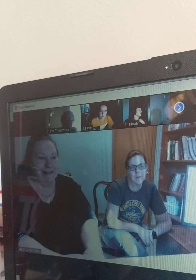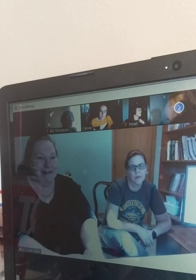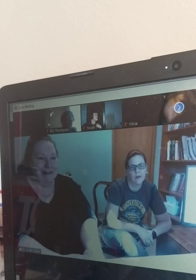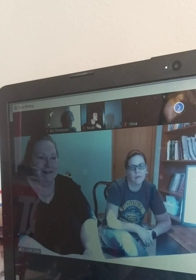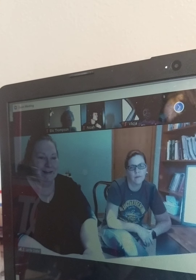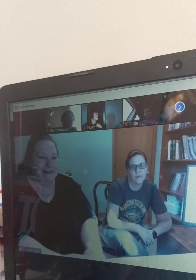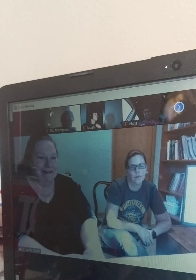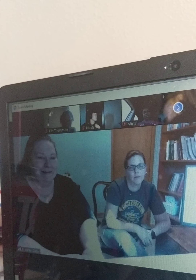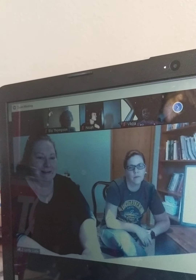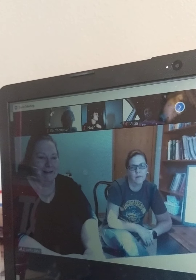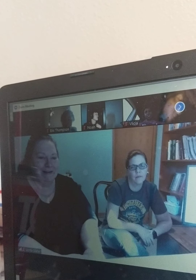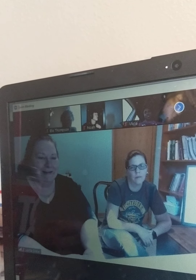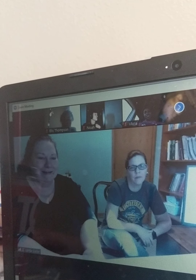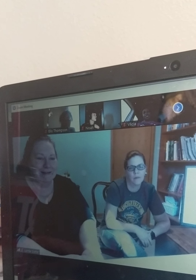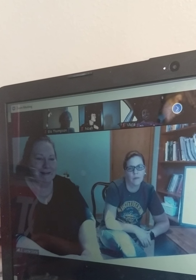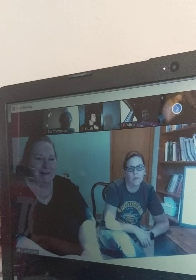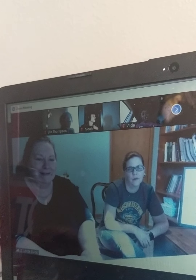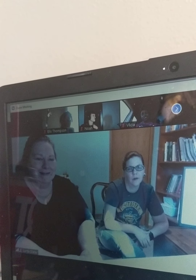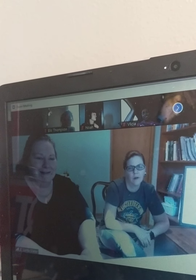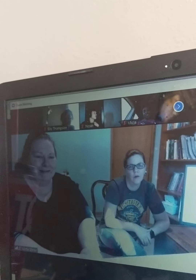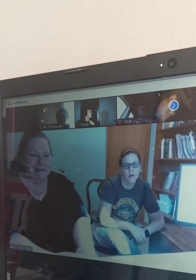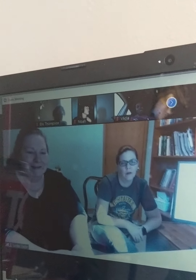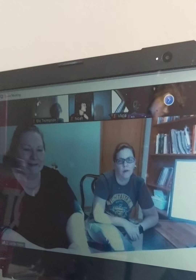with your question or your comment, Cassie.